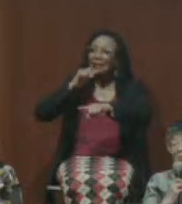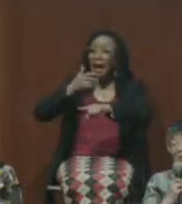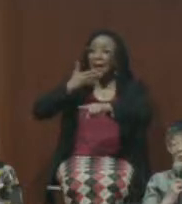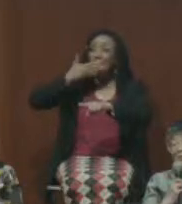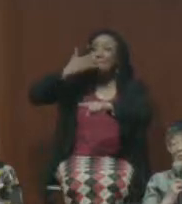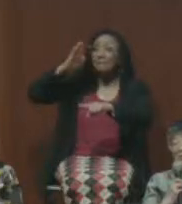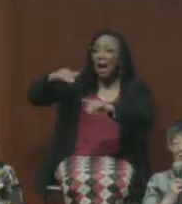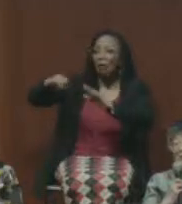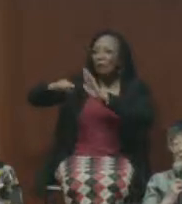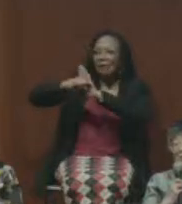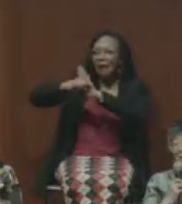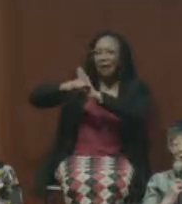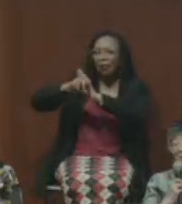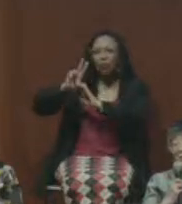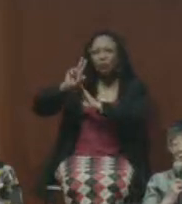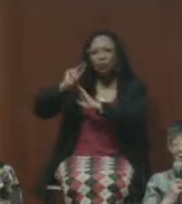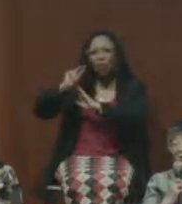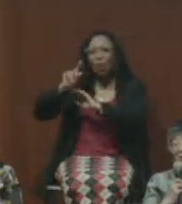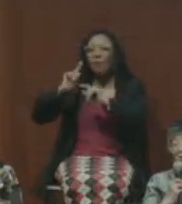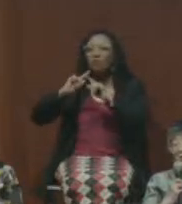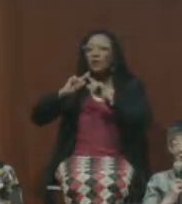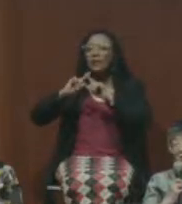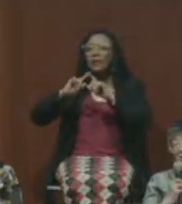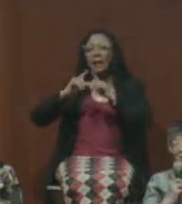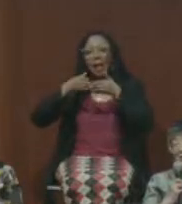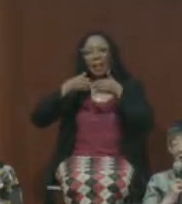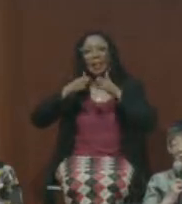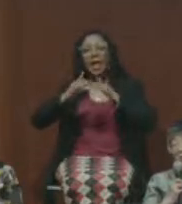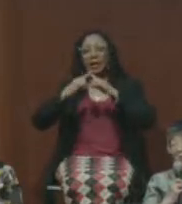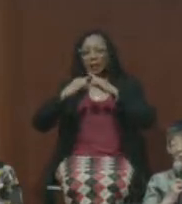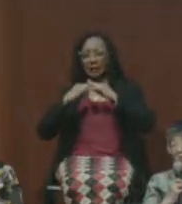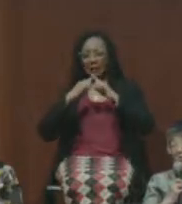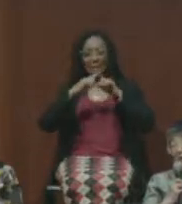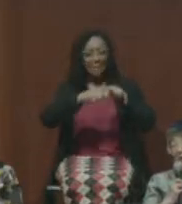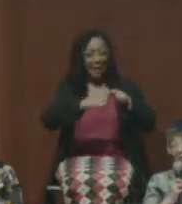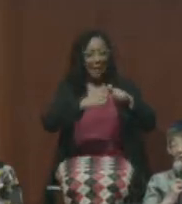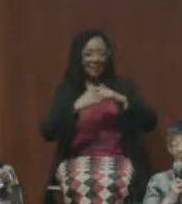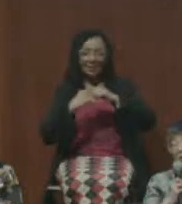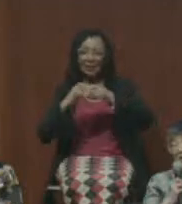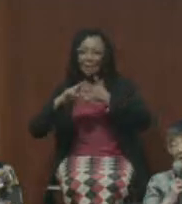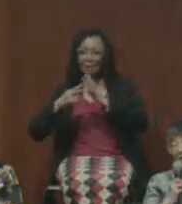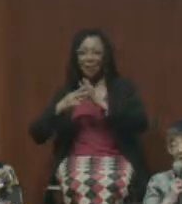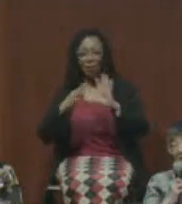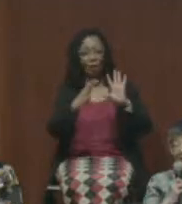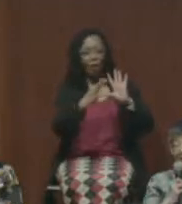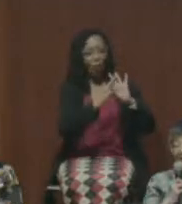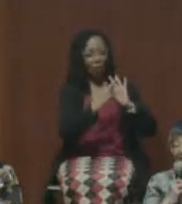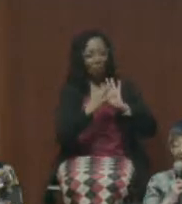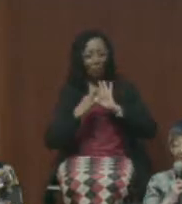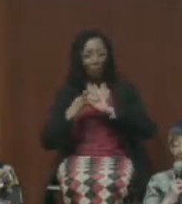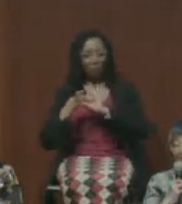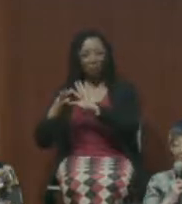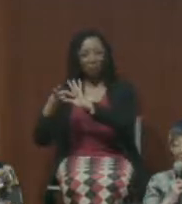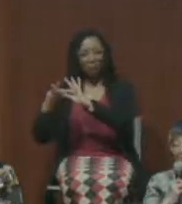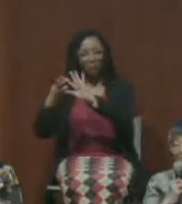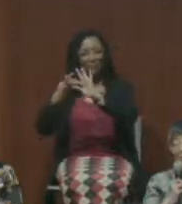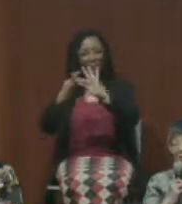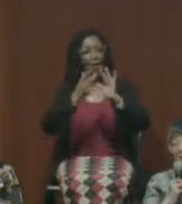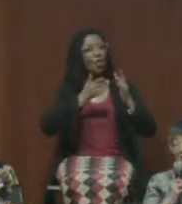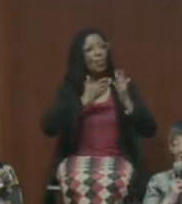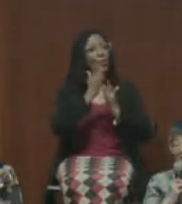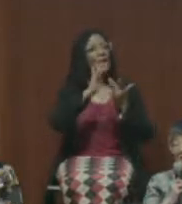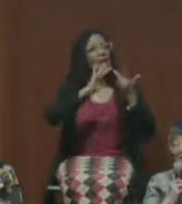bad or negative thing, right? But allowing us to see how we're all kind of embedded in networks